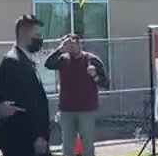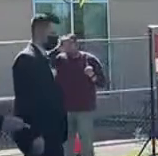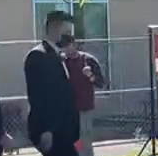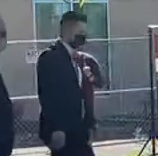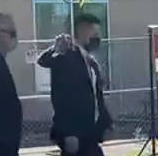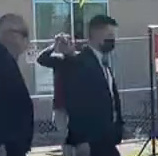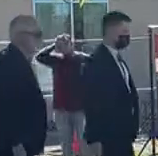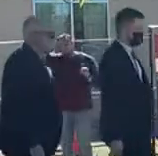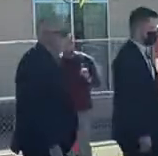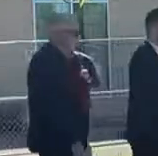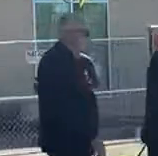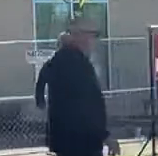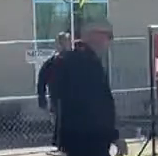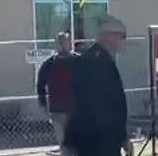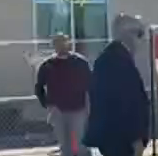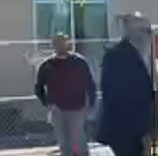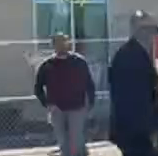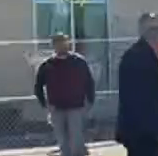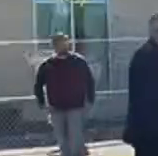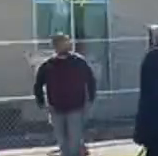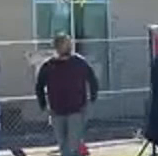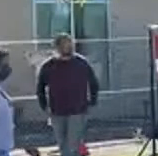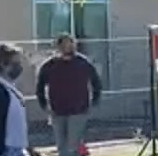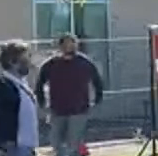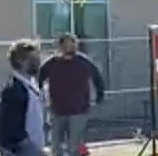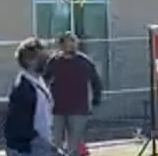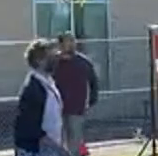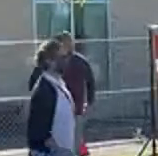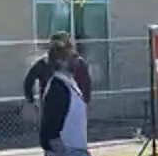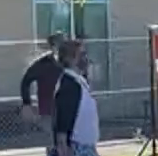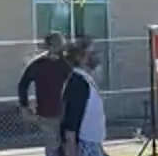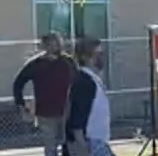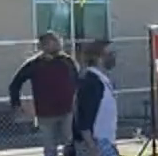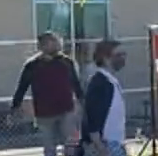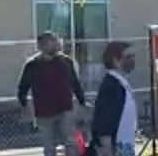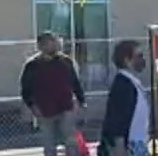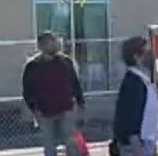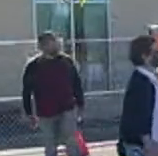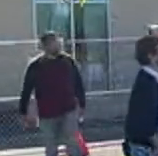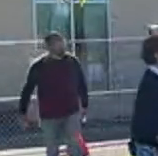Sure. Okay. So hard hats, place behind the shovel.